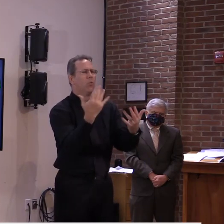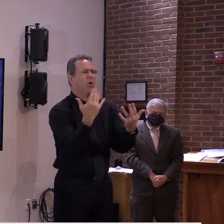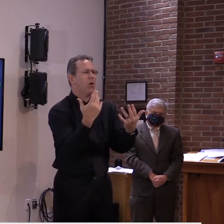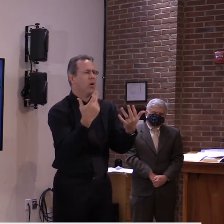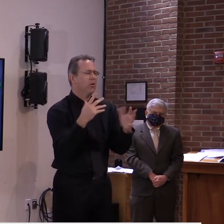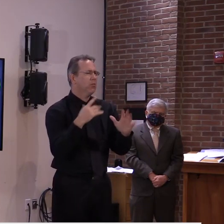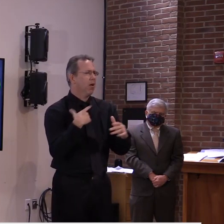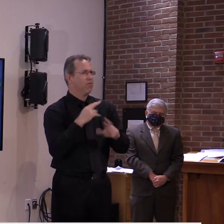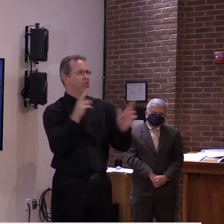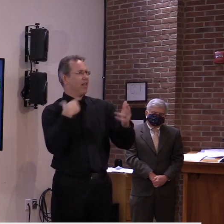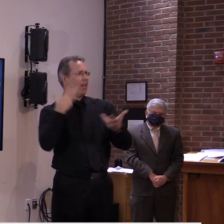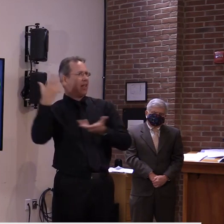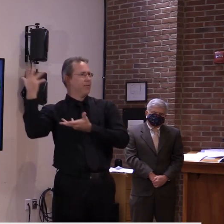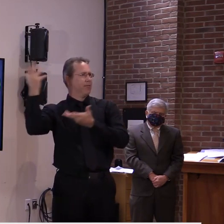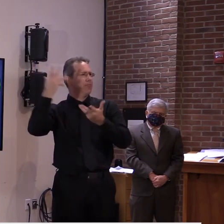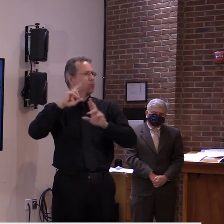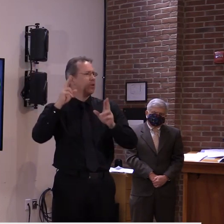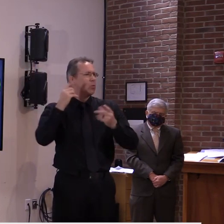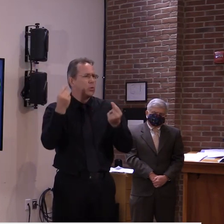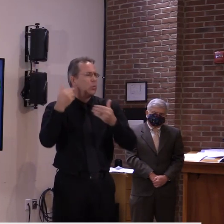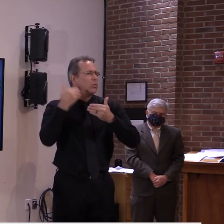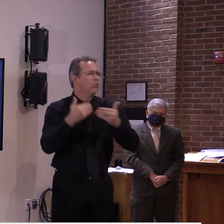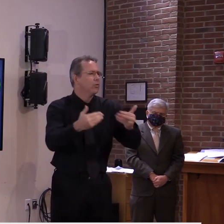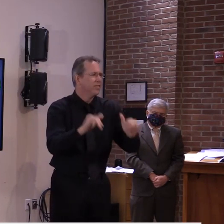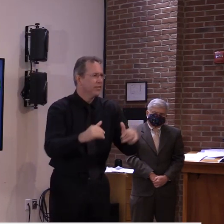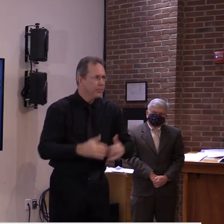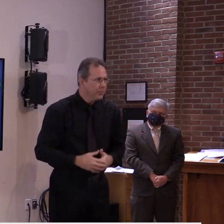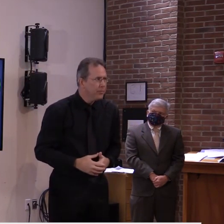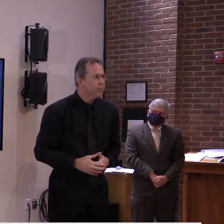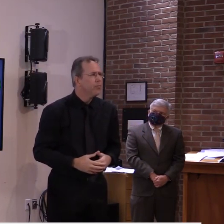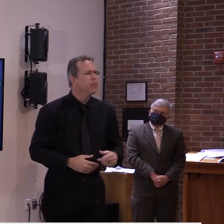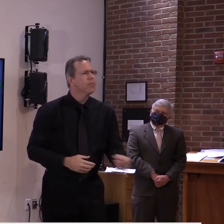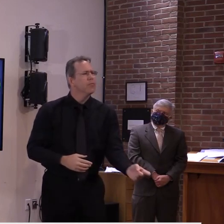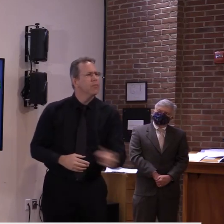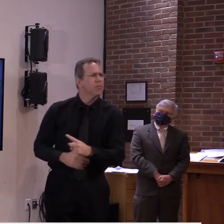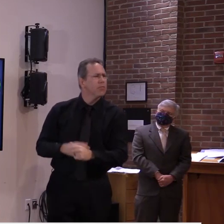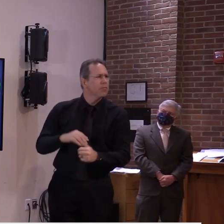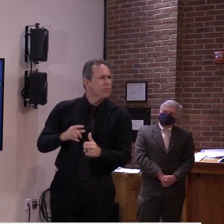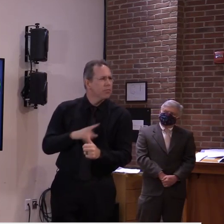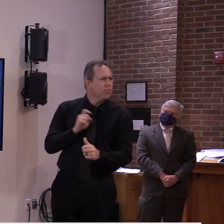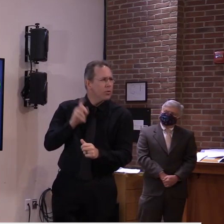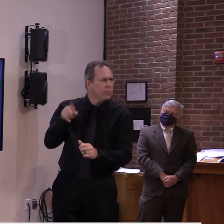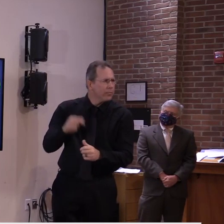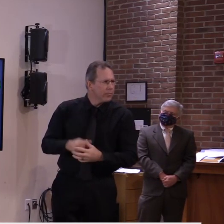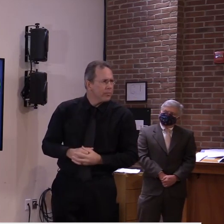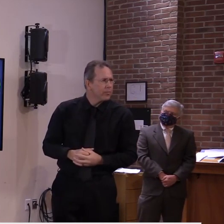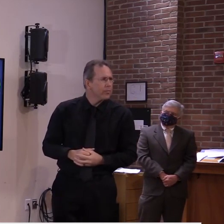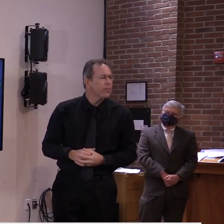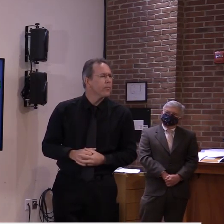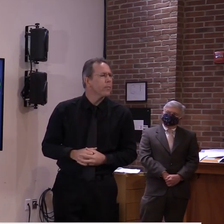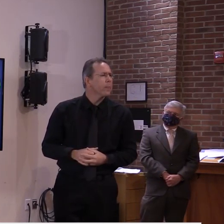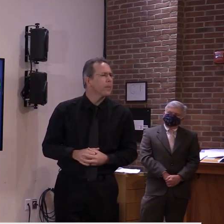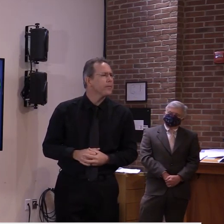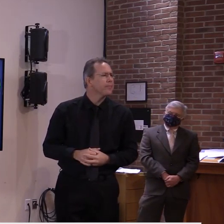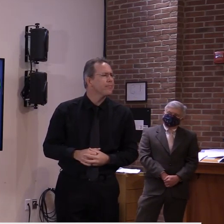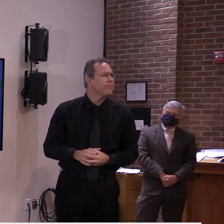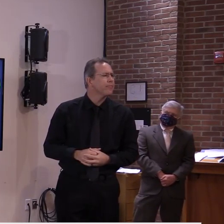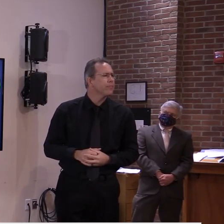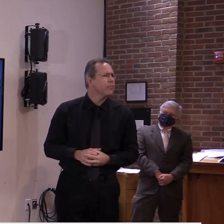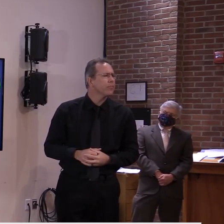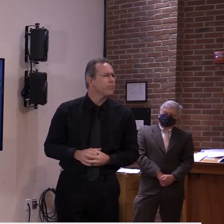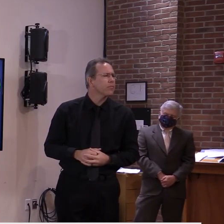Got it. Quick other question. If you already had COVID-19, are you still going to be asked to get the vaccine? Yeah, you know, we get asked that question all the time. So